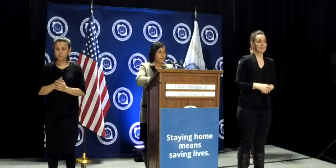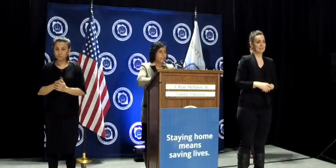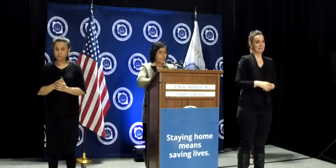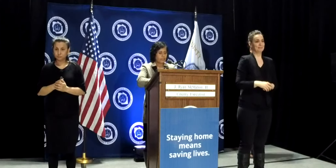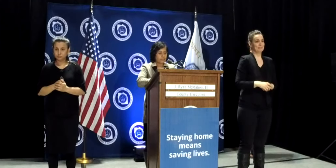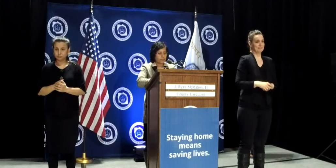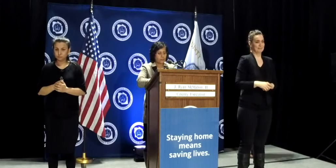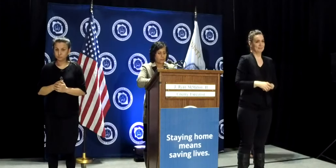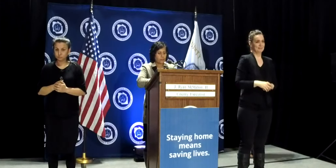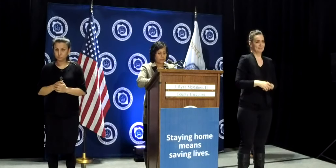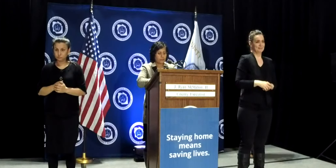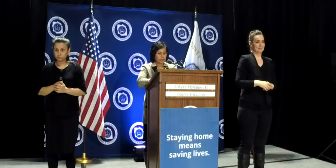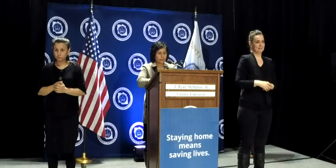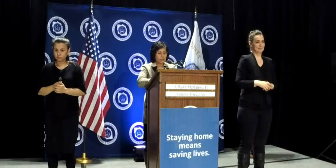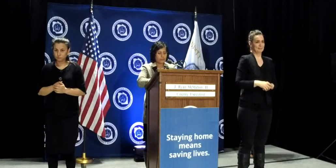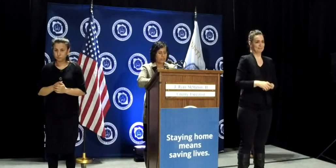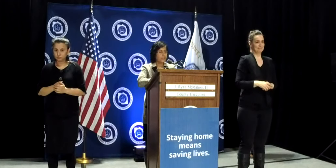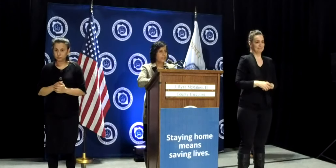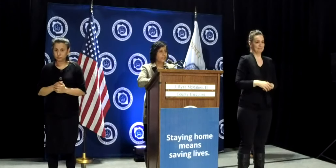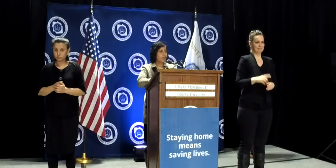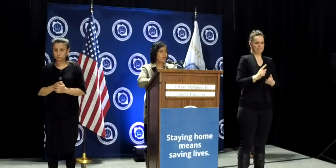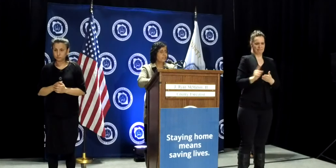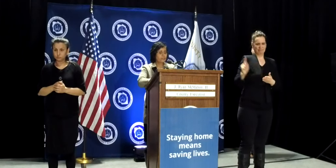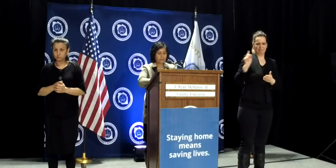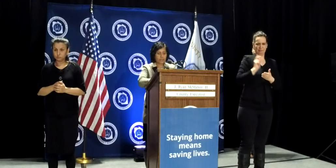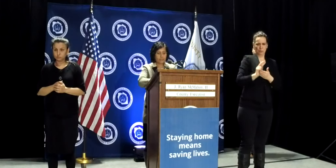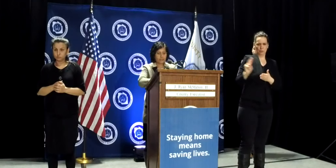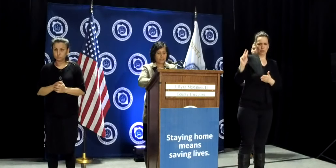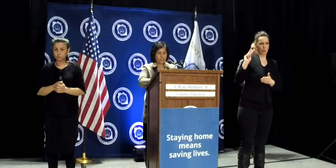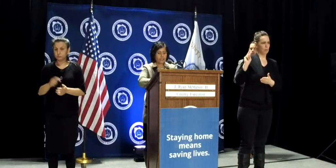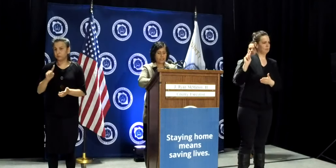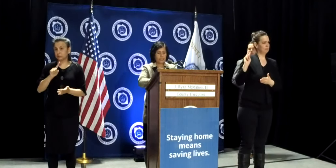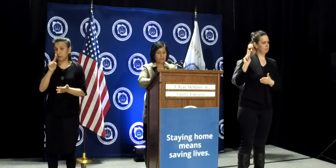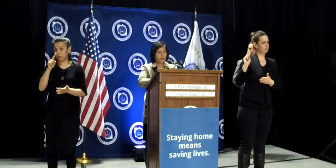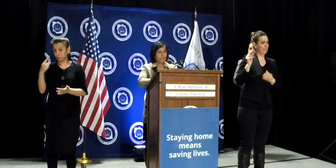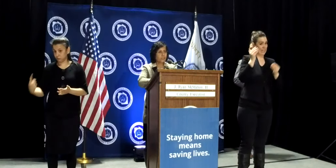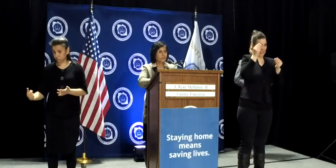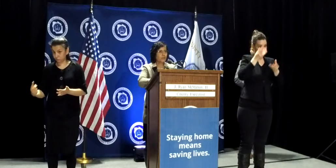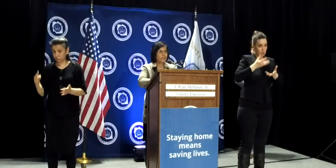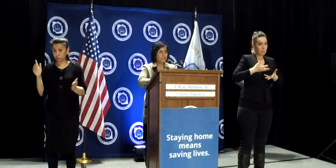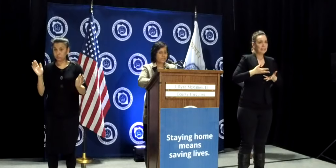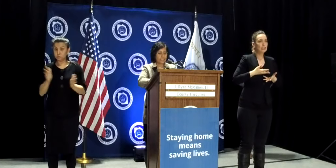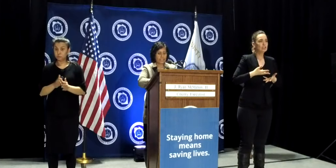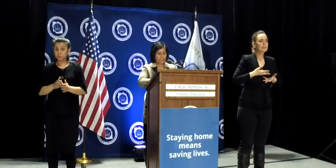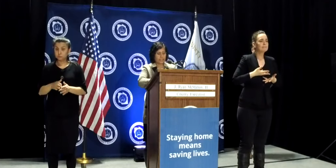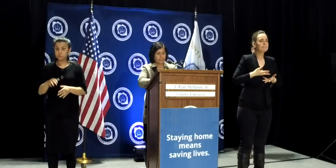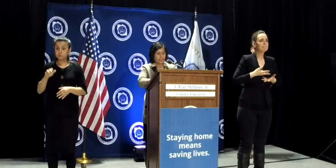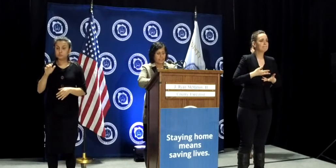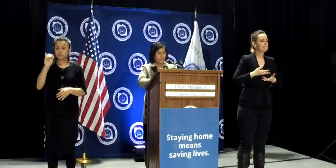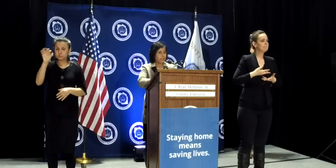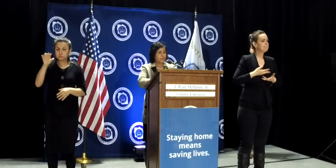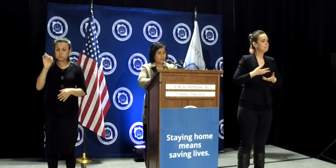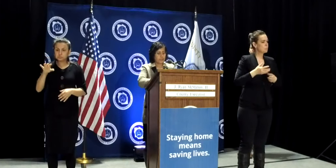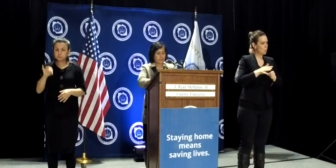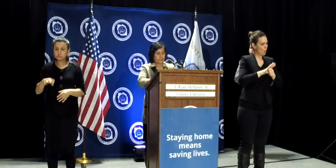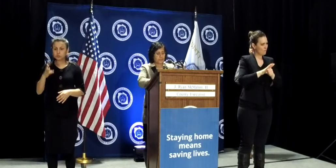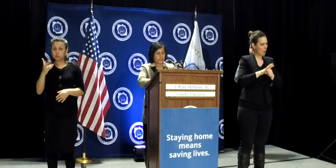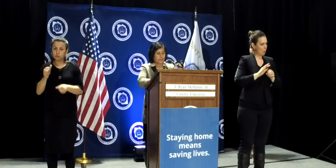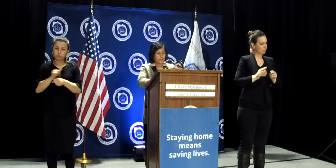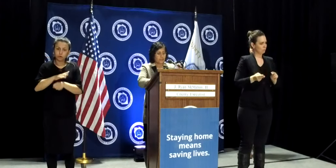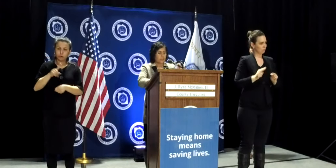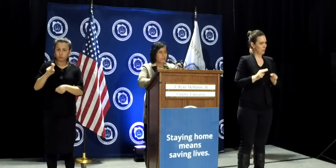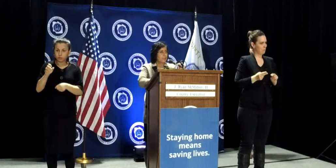So for last several weeks, you have been receiving all the information regarding impact of COVID-19 in our